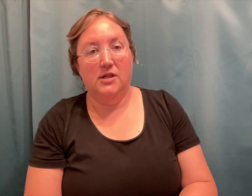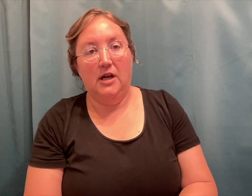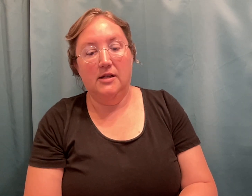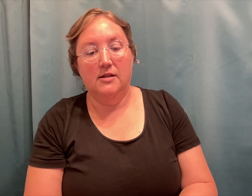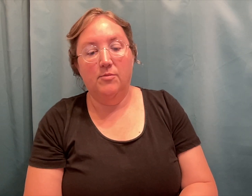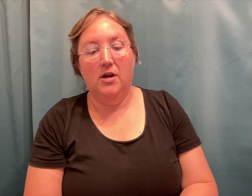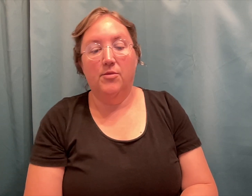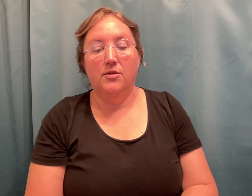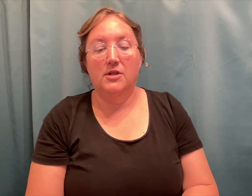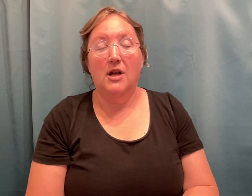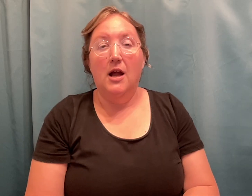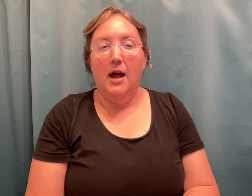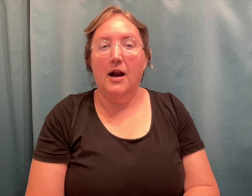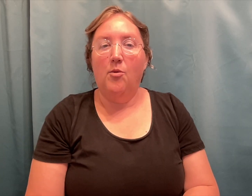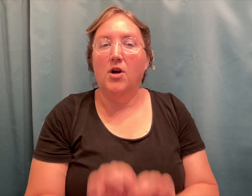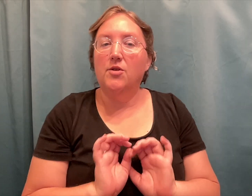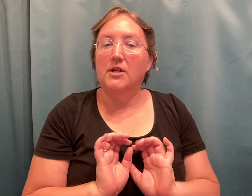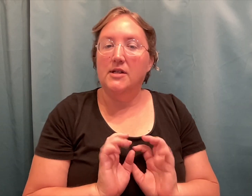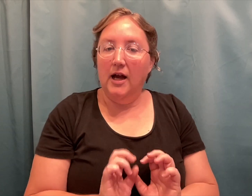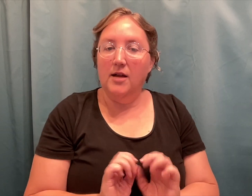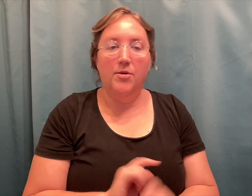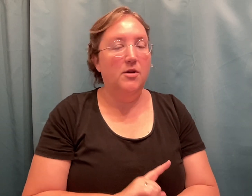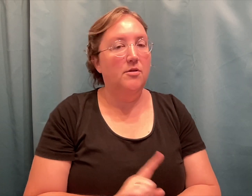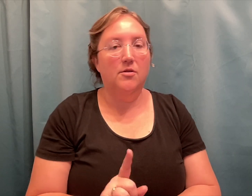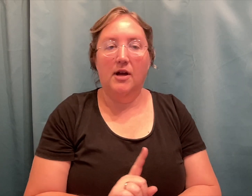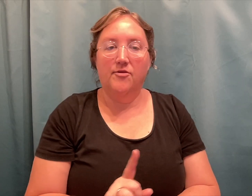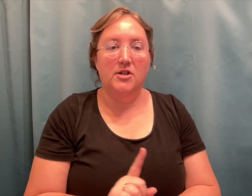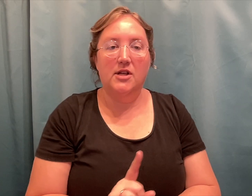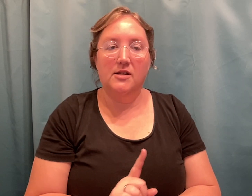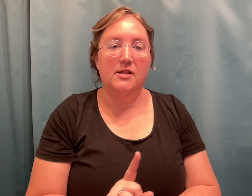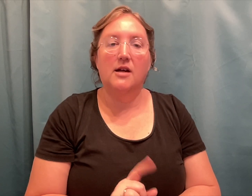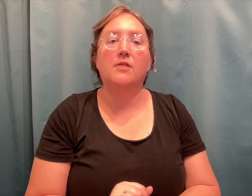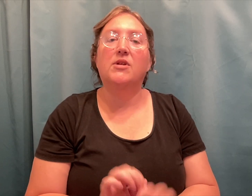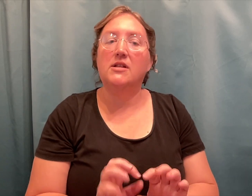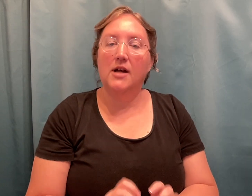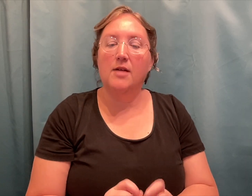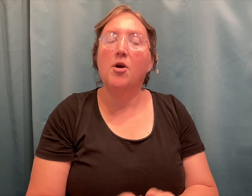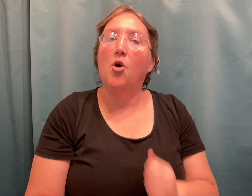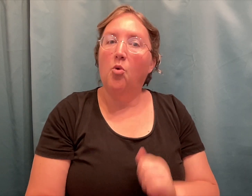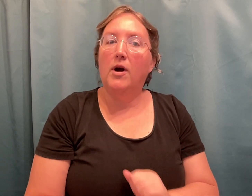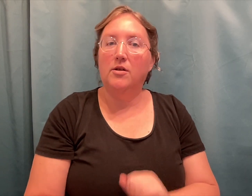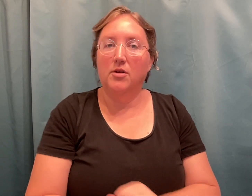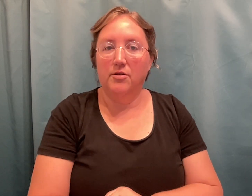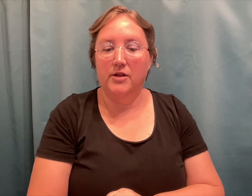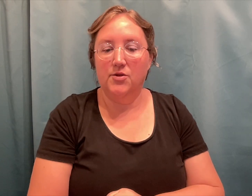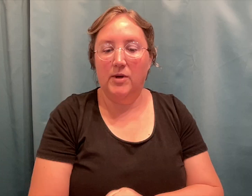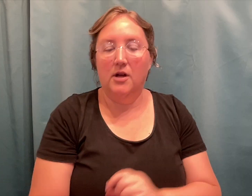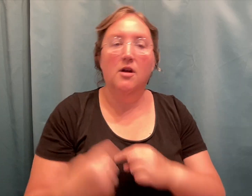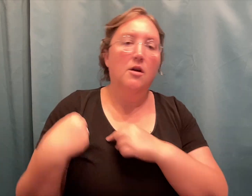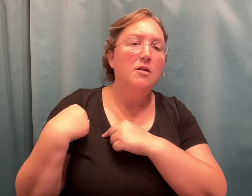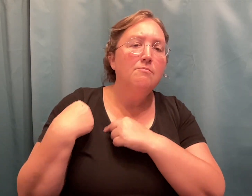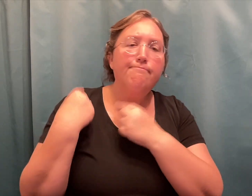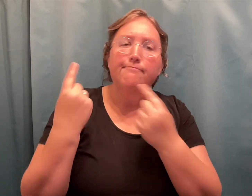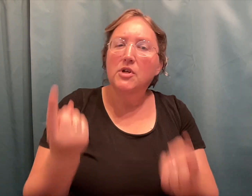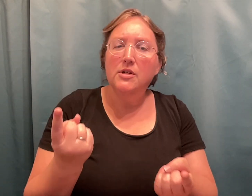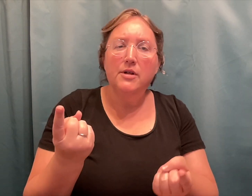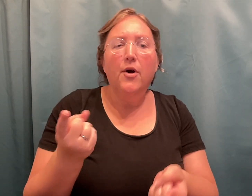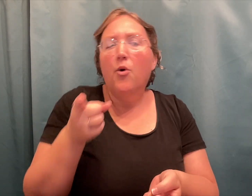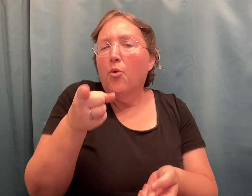sign some numbers, and I want you to type, you don't have to sign it, but type what you learned this week.